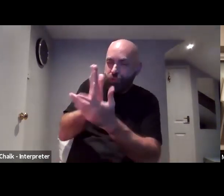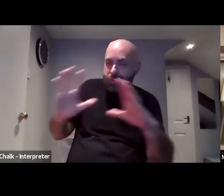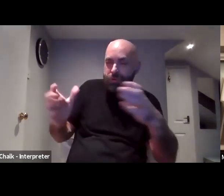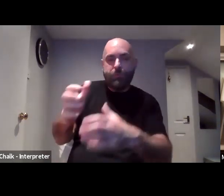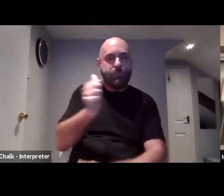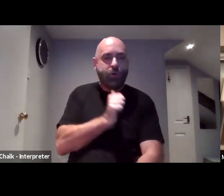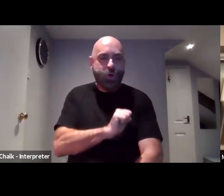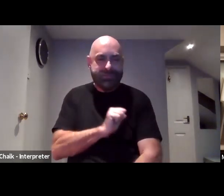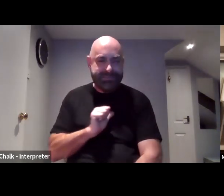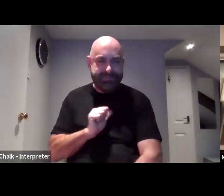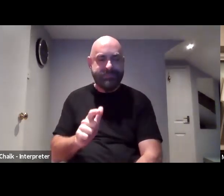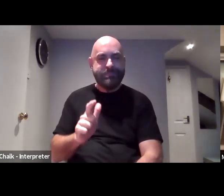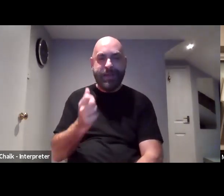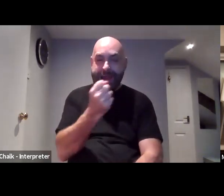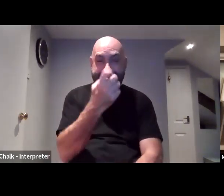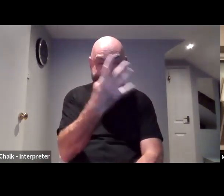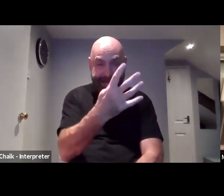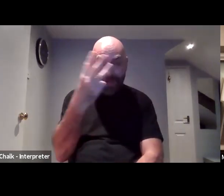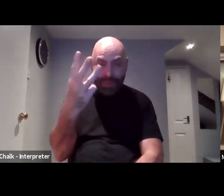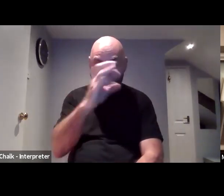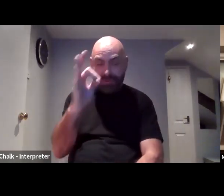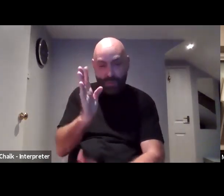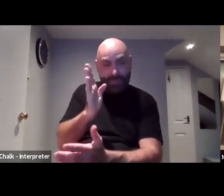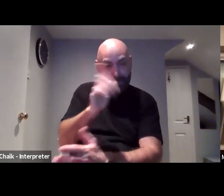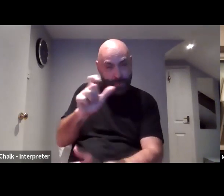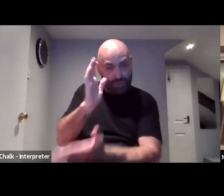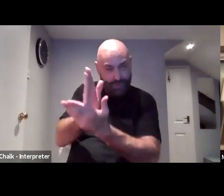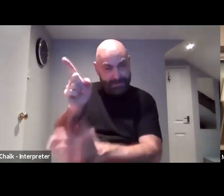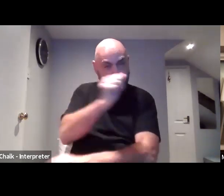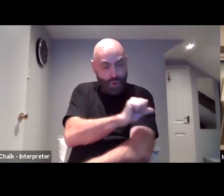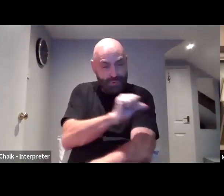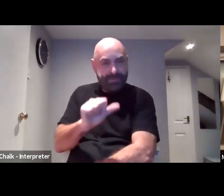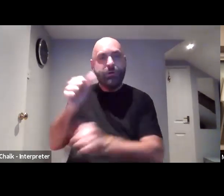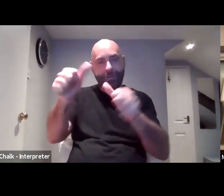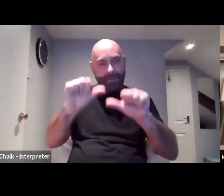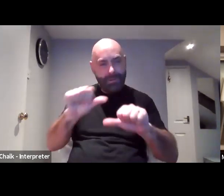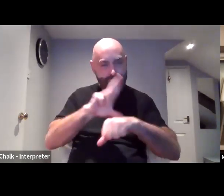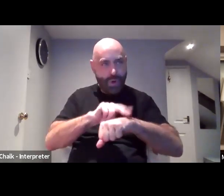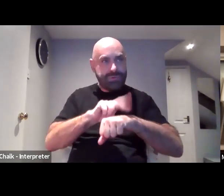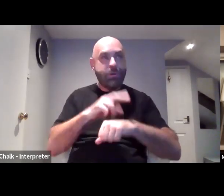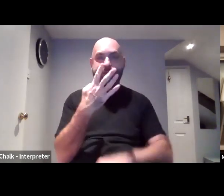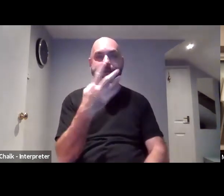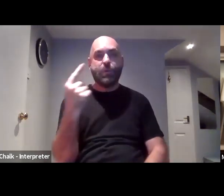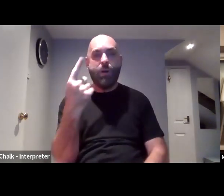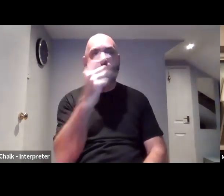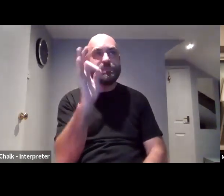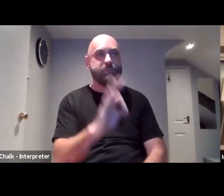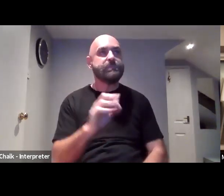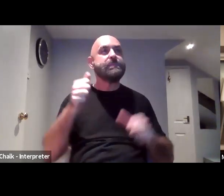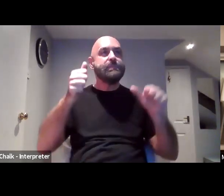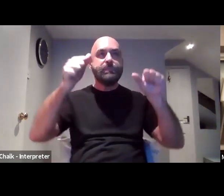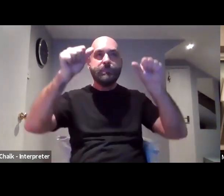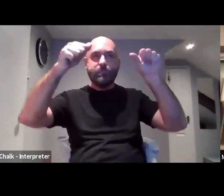the nurses. 93% trust nurses. And then doctors, 91% trust